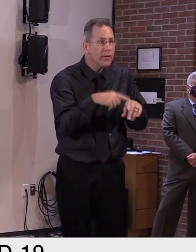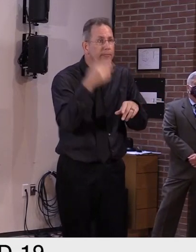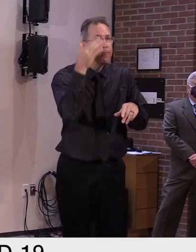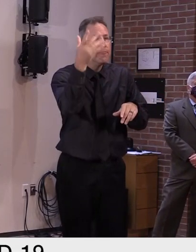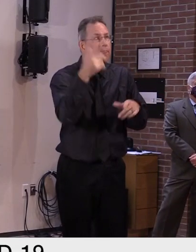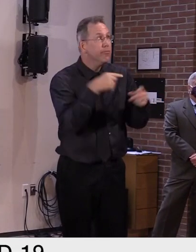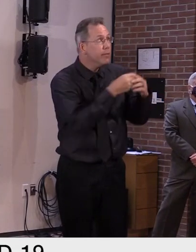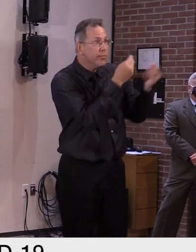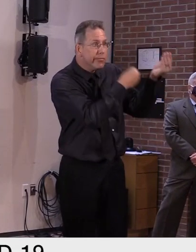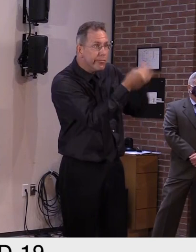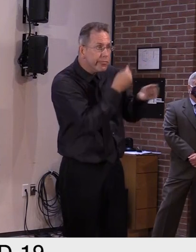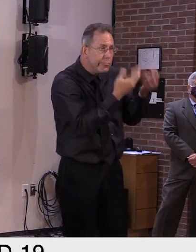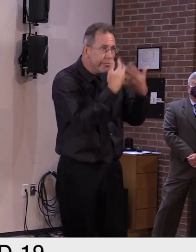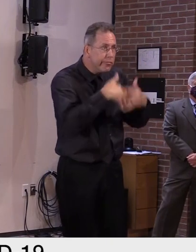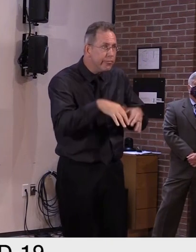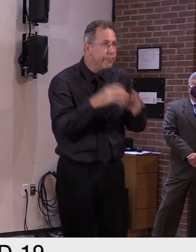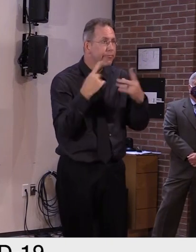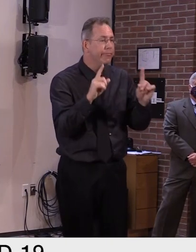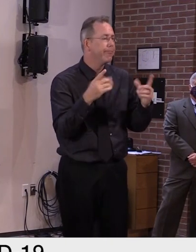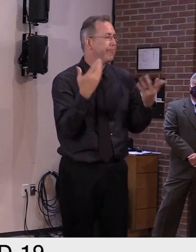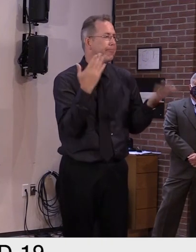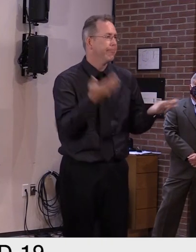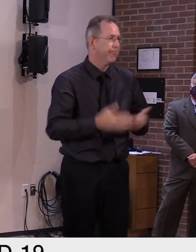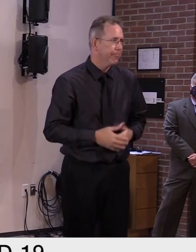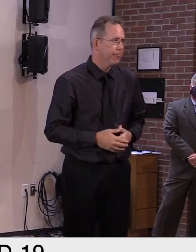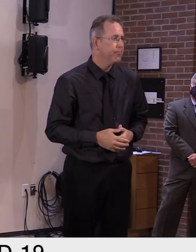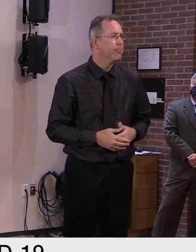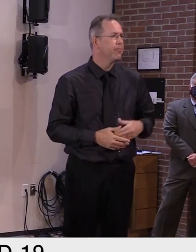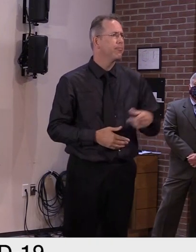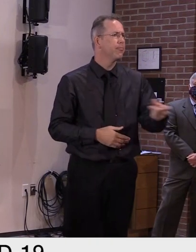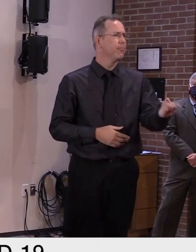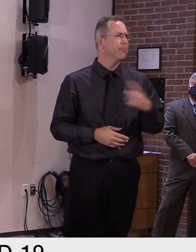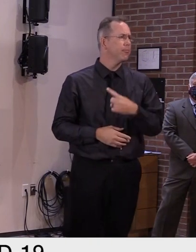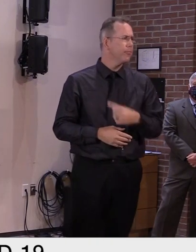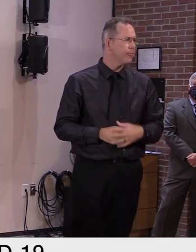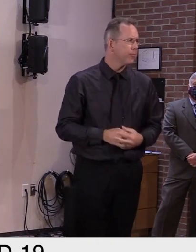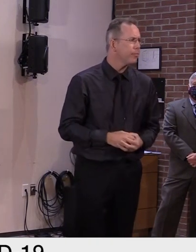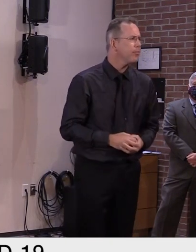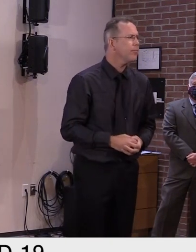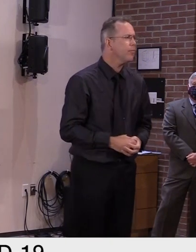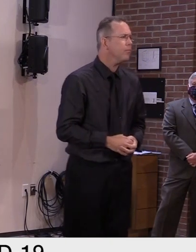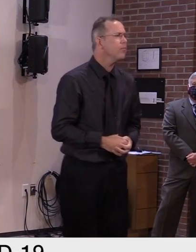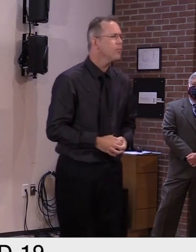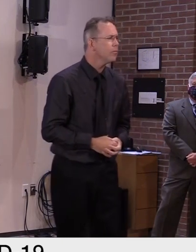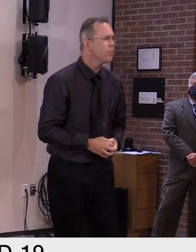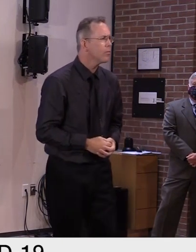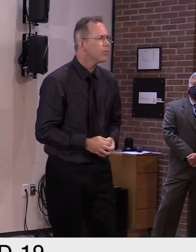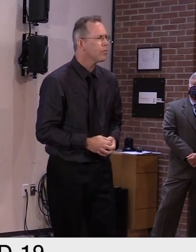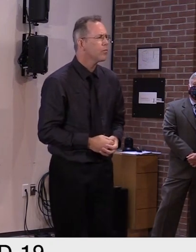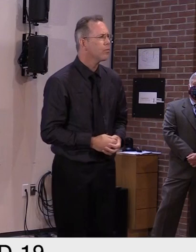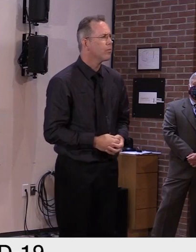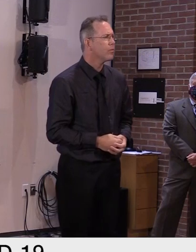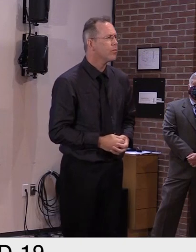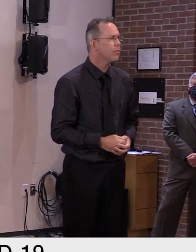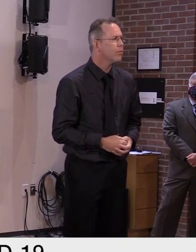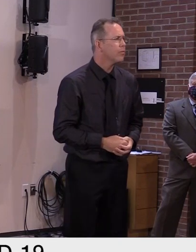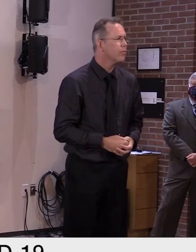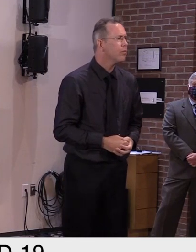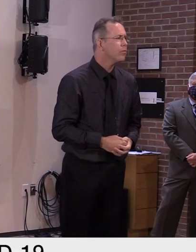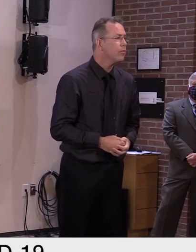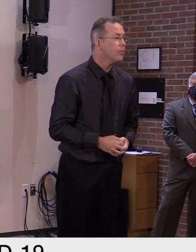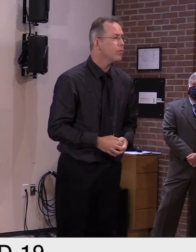Harrington. How is our trust fund? I think I can answer that, actually. We started out with